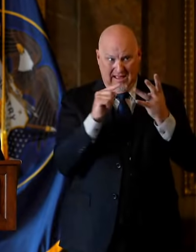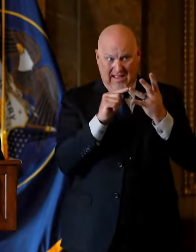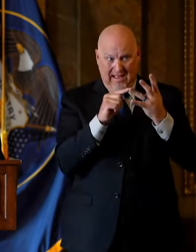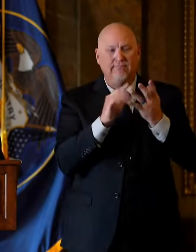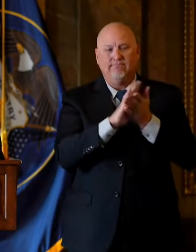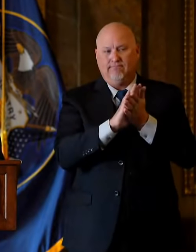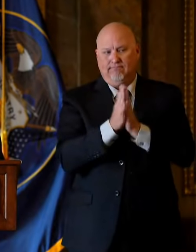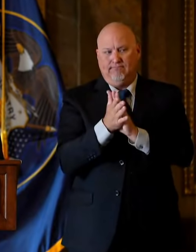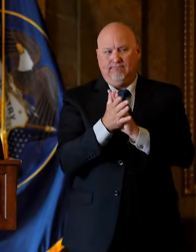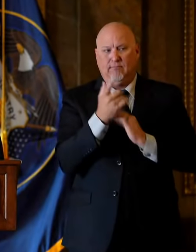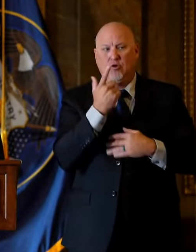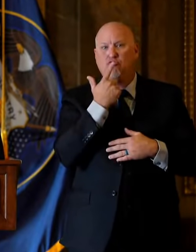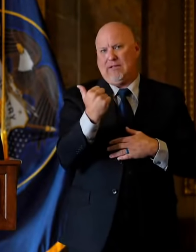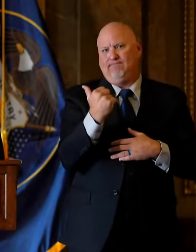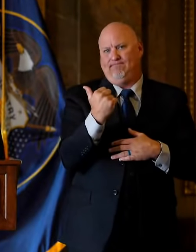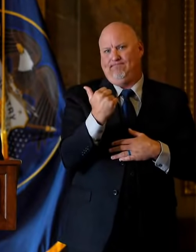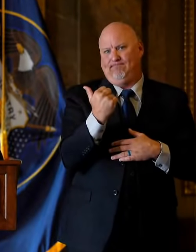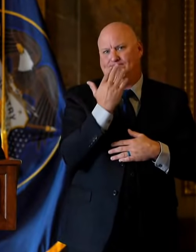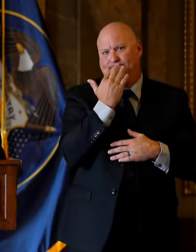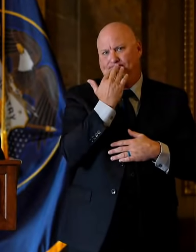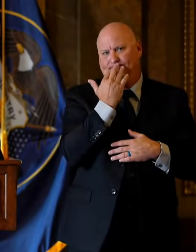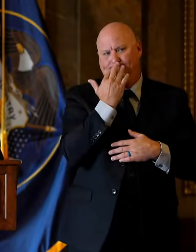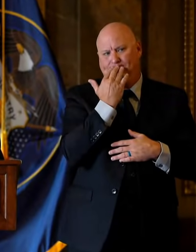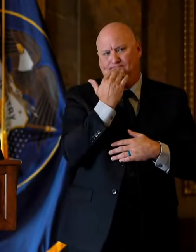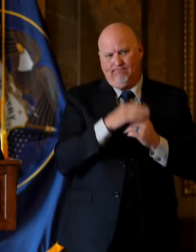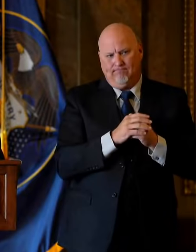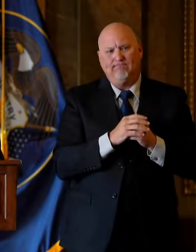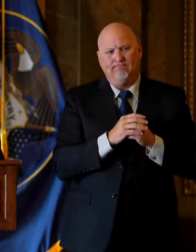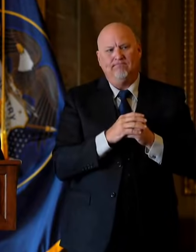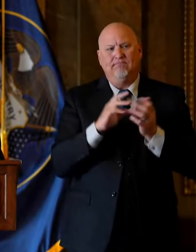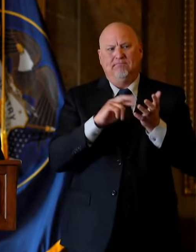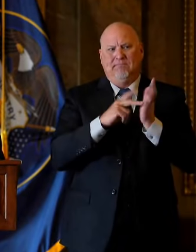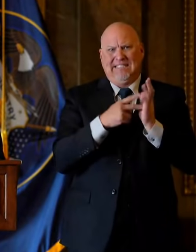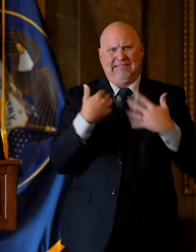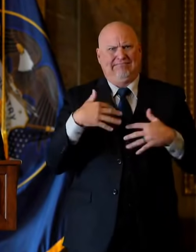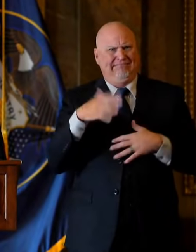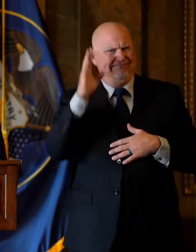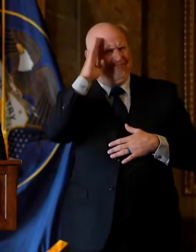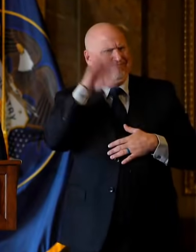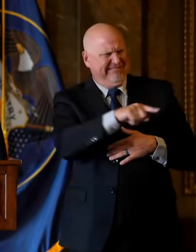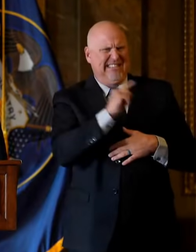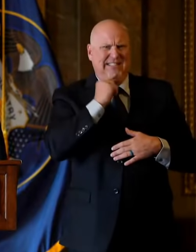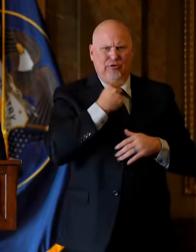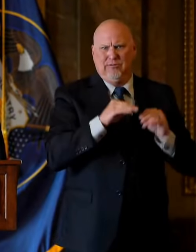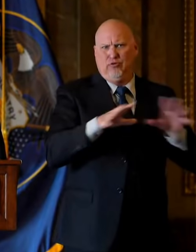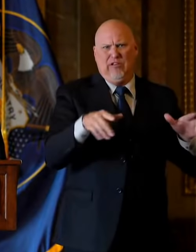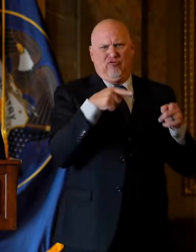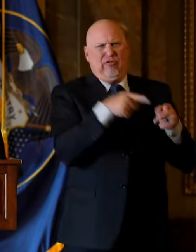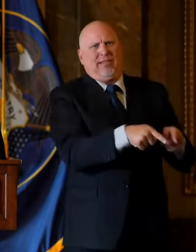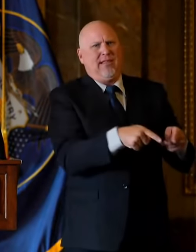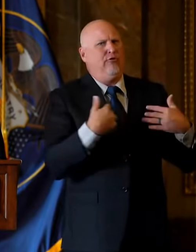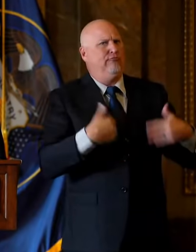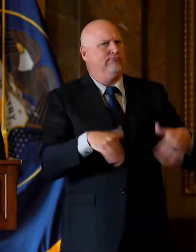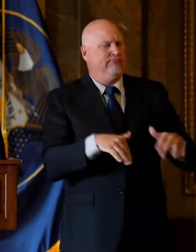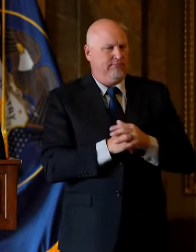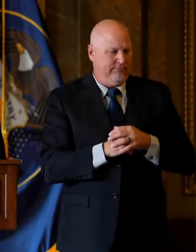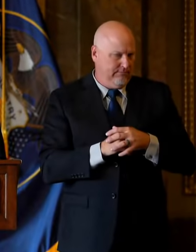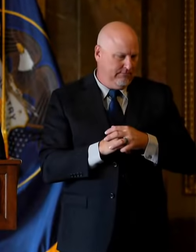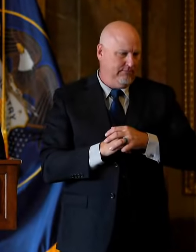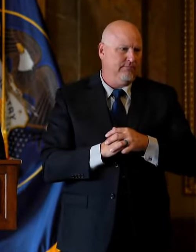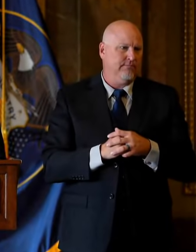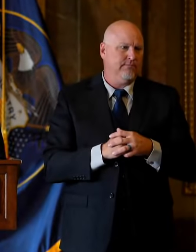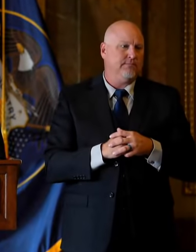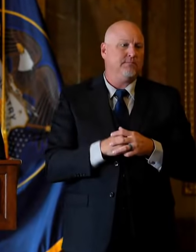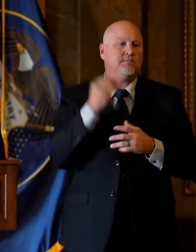red color code that shows that there is significant spread within a school. Our goals from the beginning have